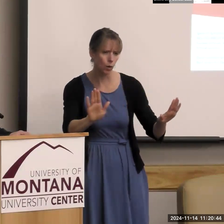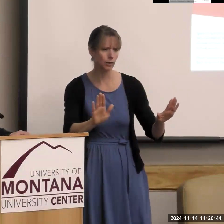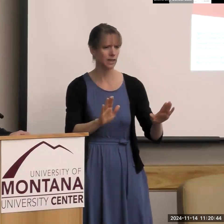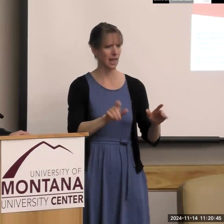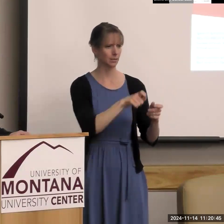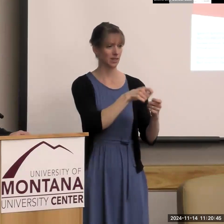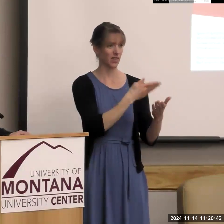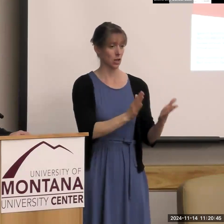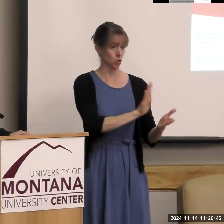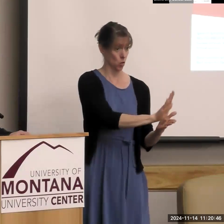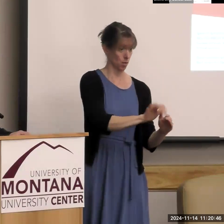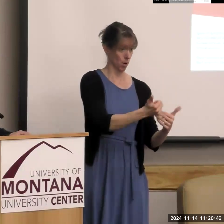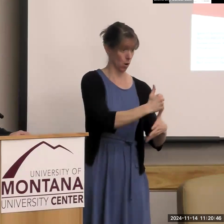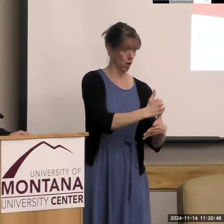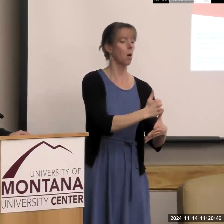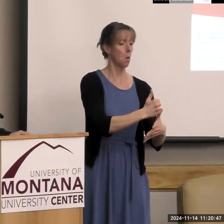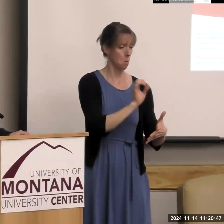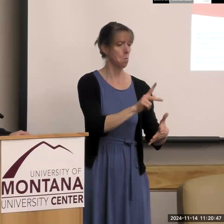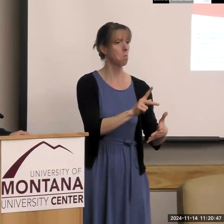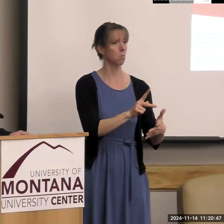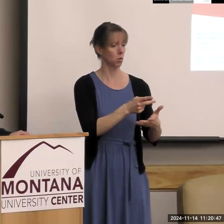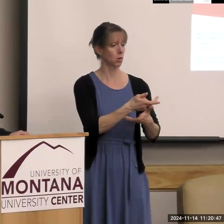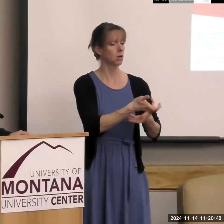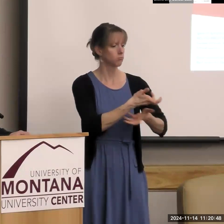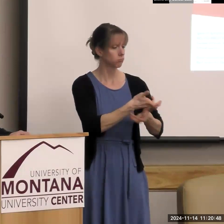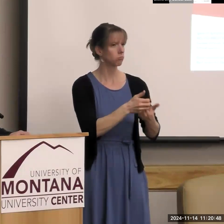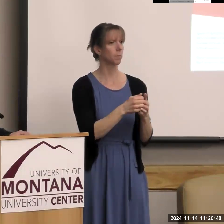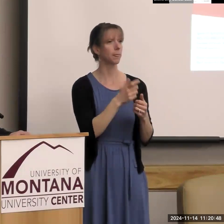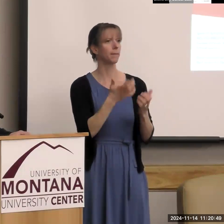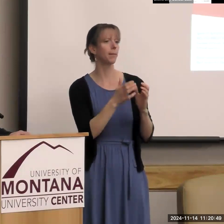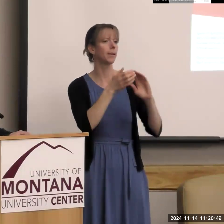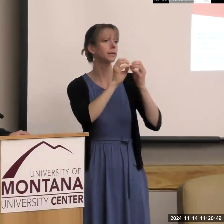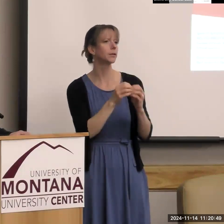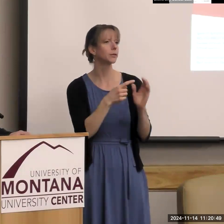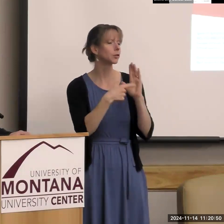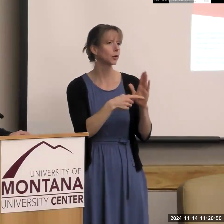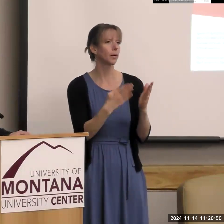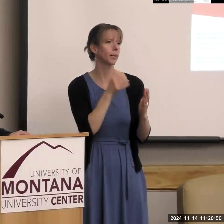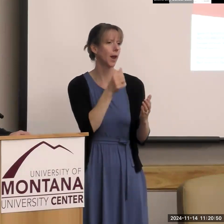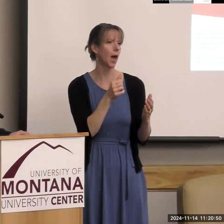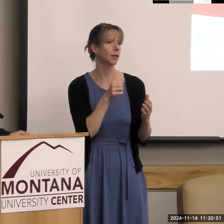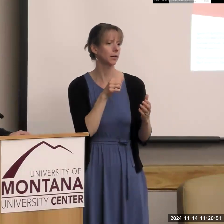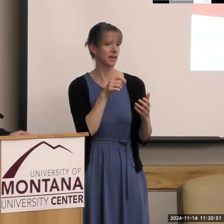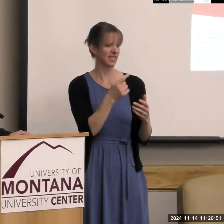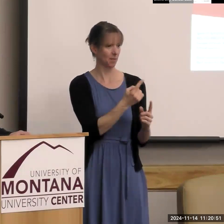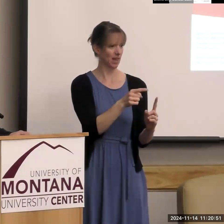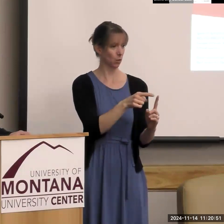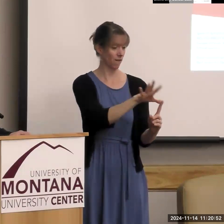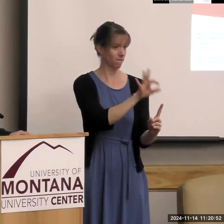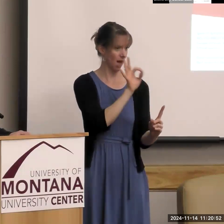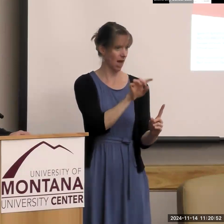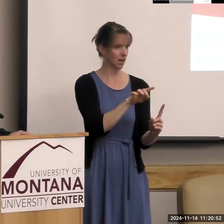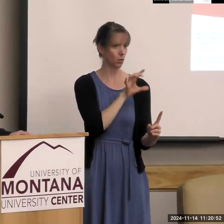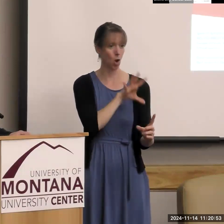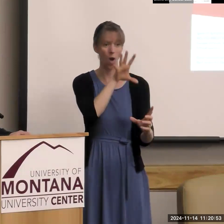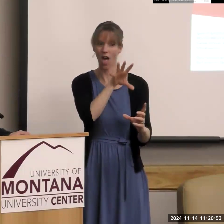priority. We recognize it with the data that maybe something might not make it into the community health improvement plan, but if that